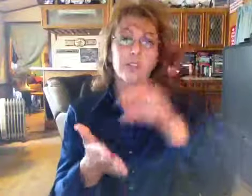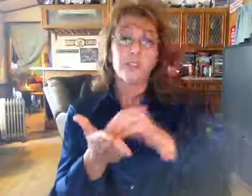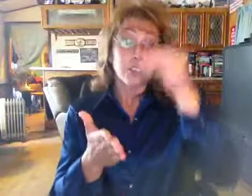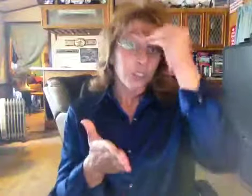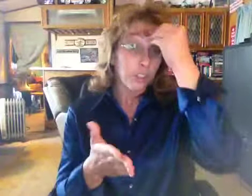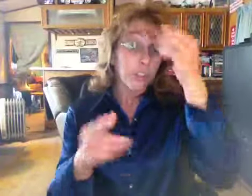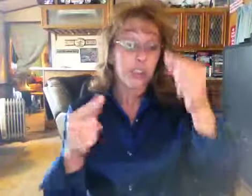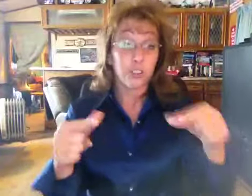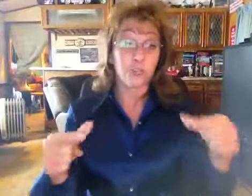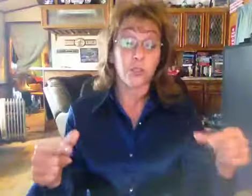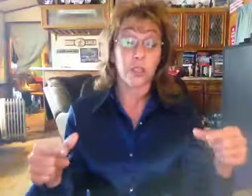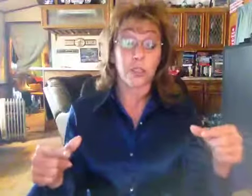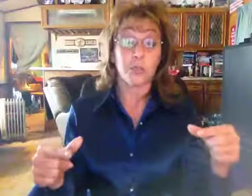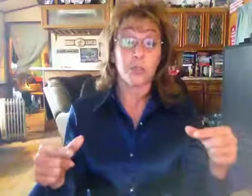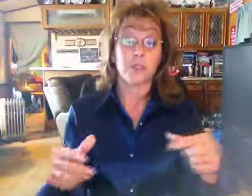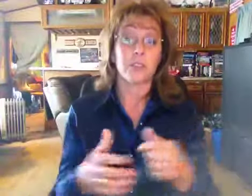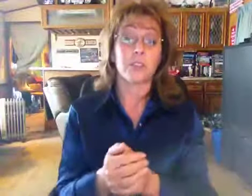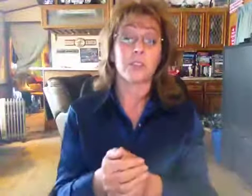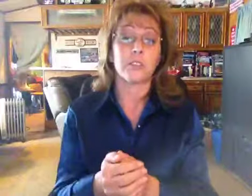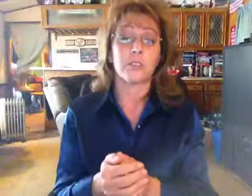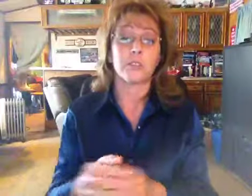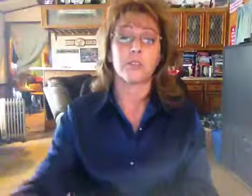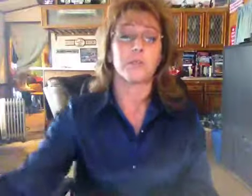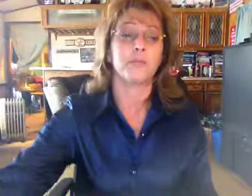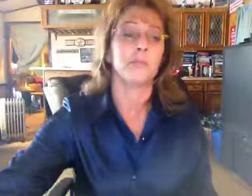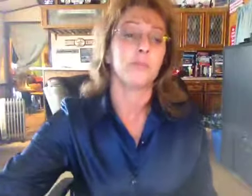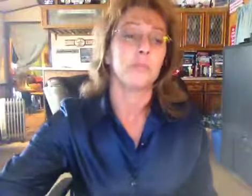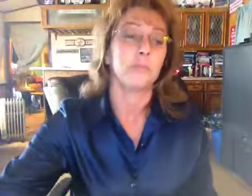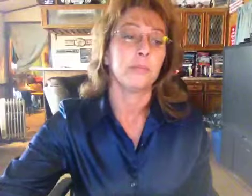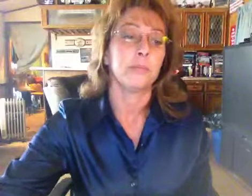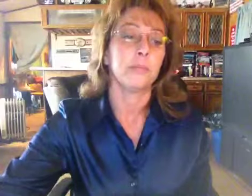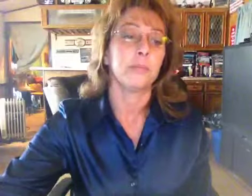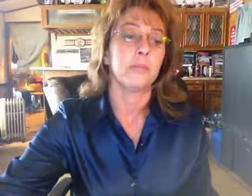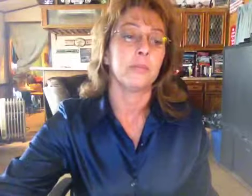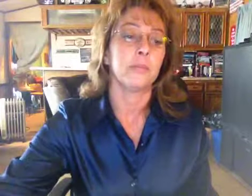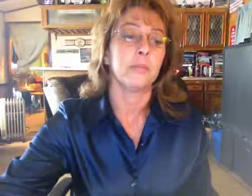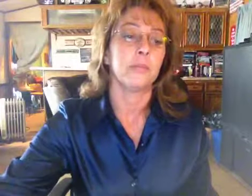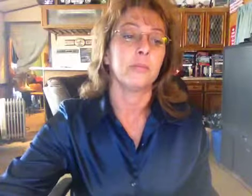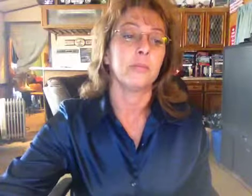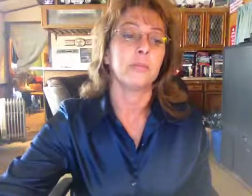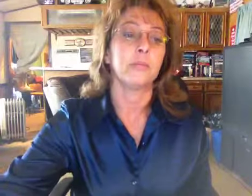view these videos, and after this video there are 8 more that you'll be viewing over the